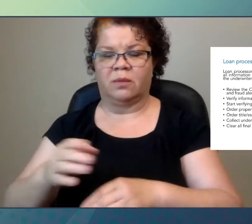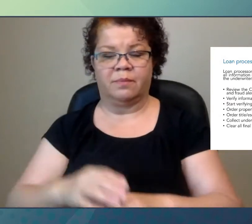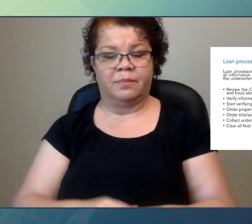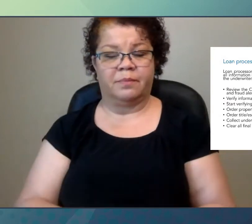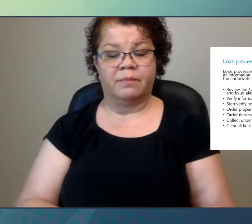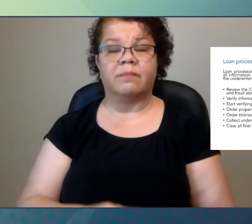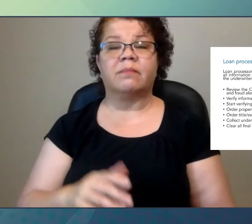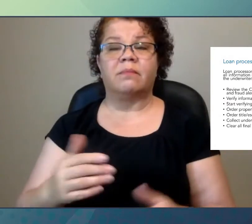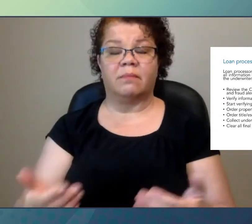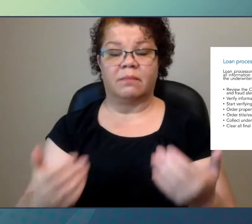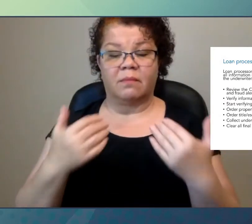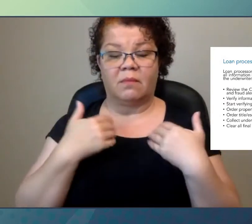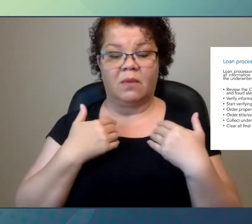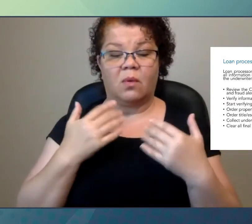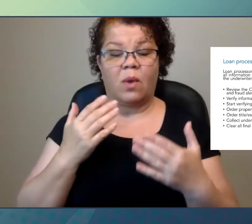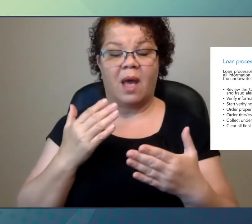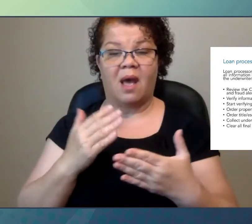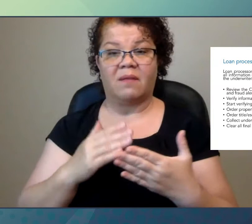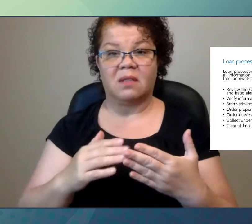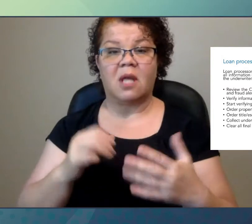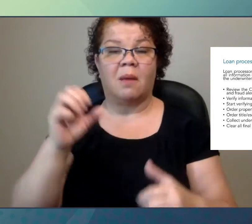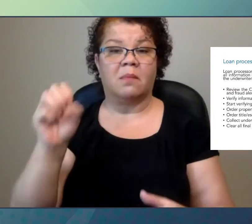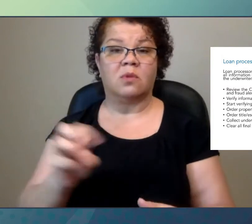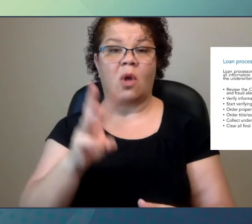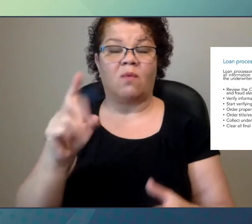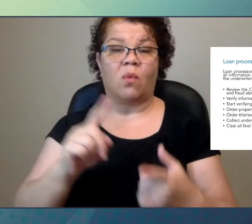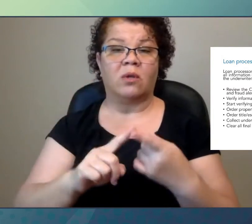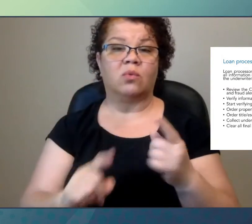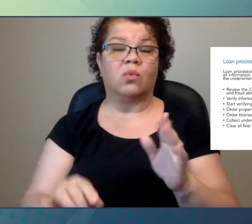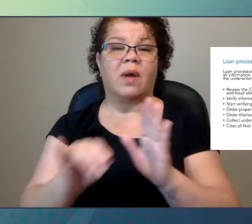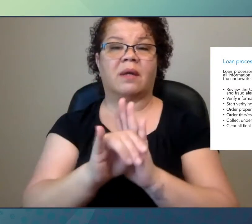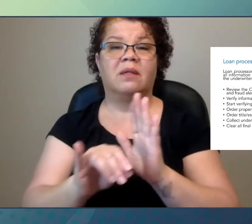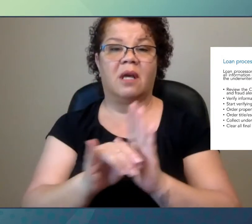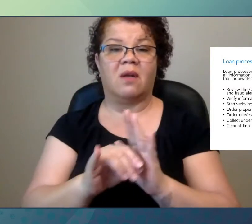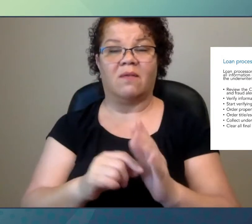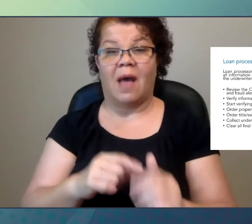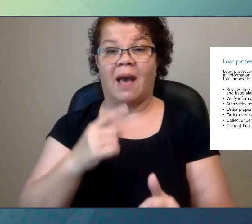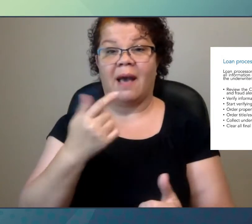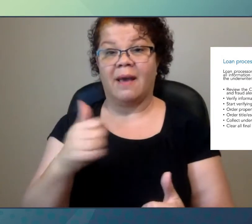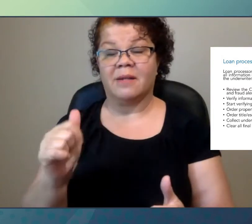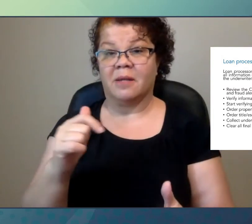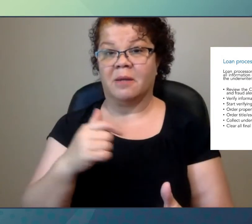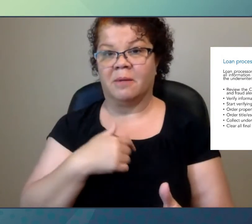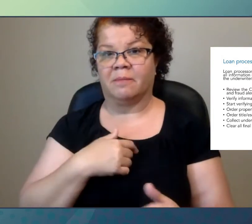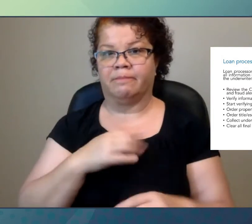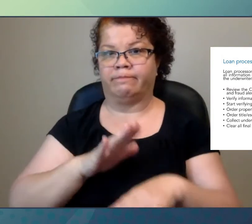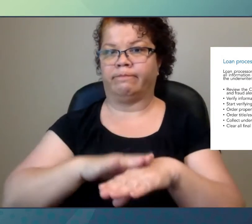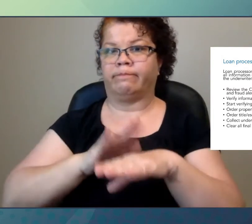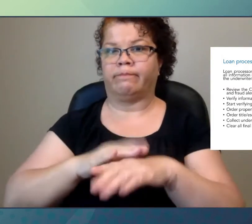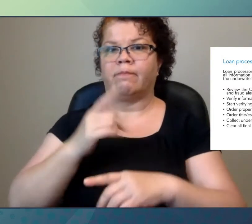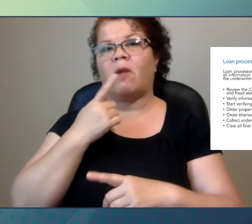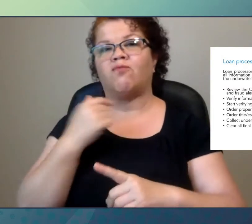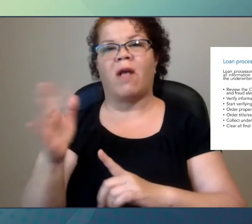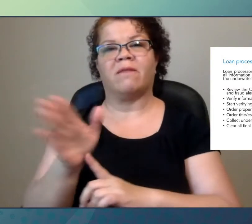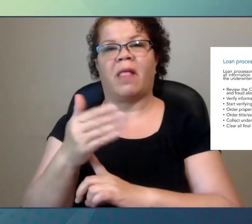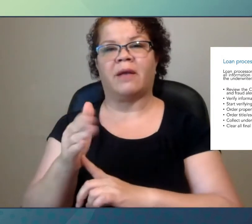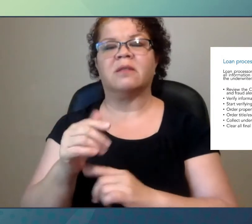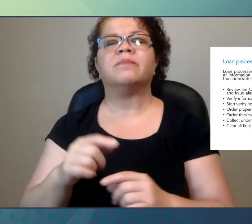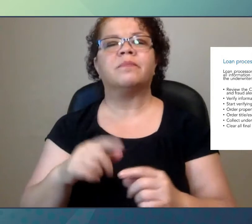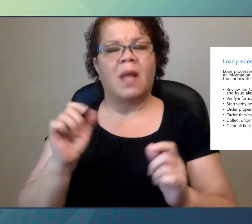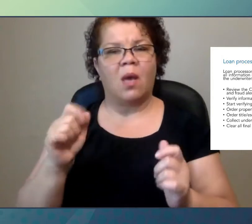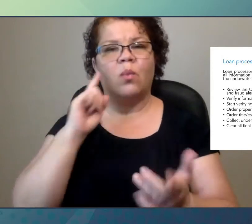have some softwares that help us identify red flags, and we are able to detect quite a bit of